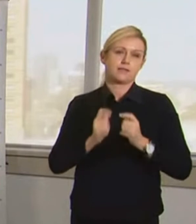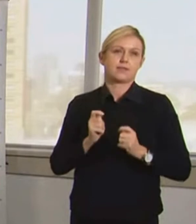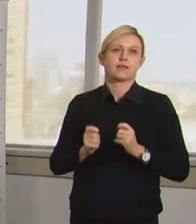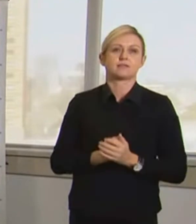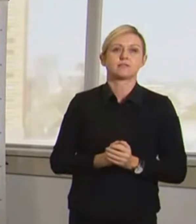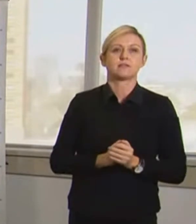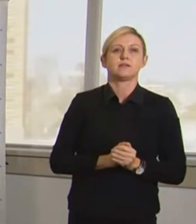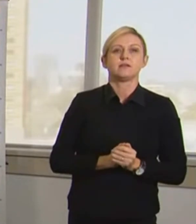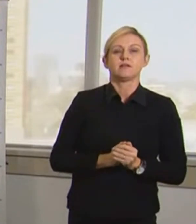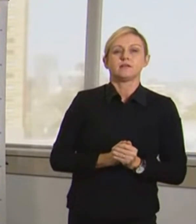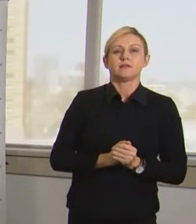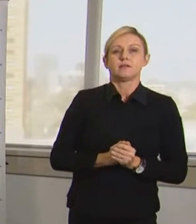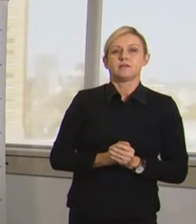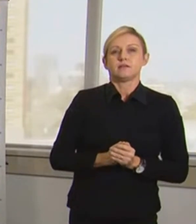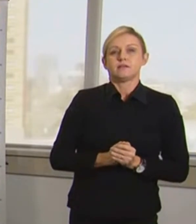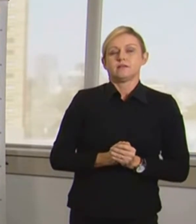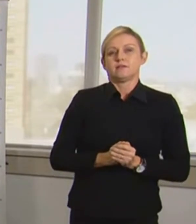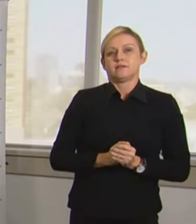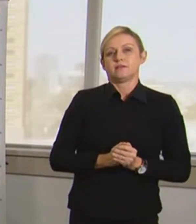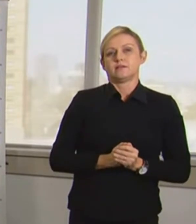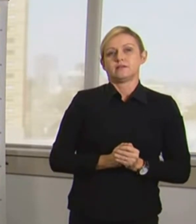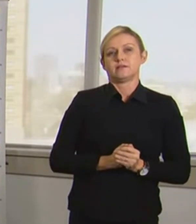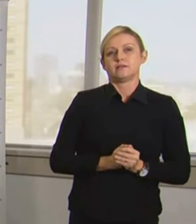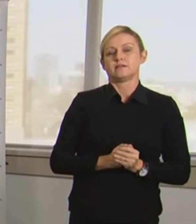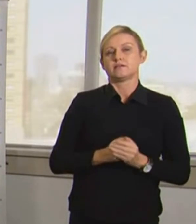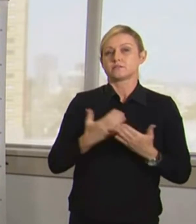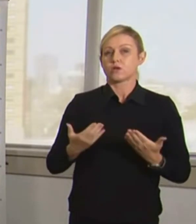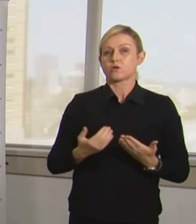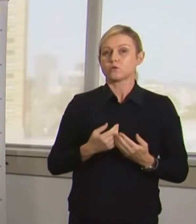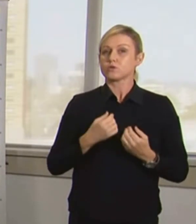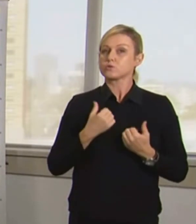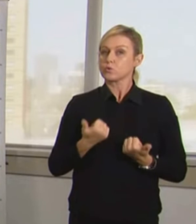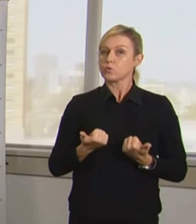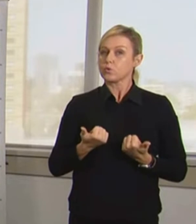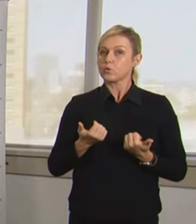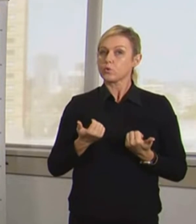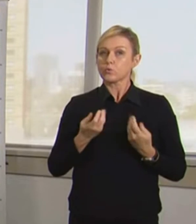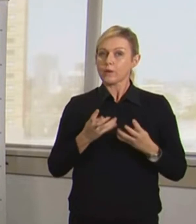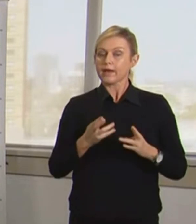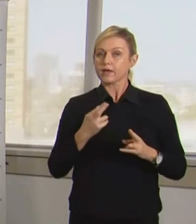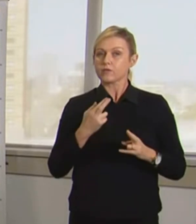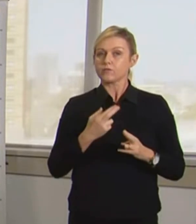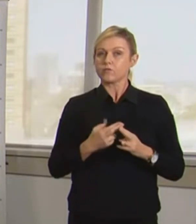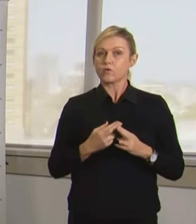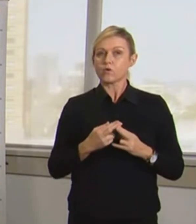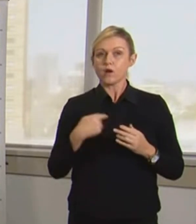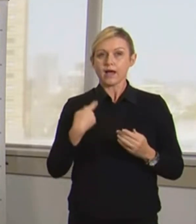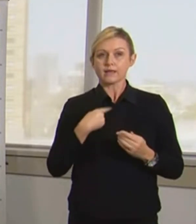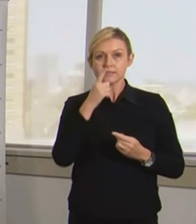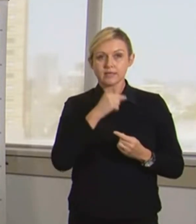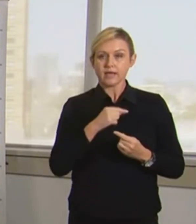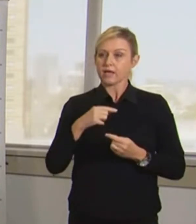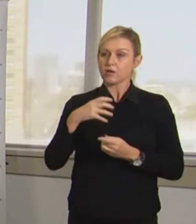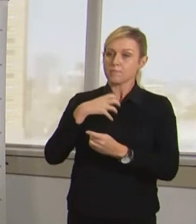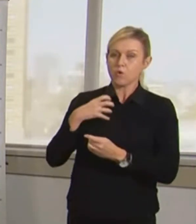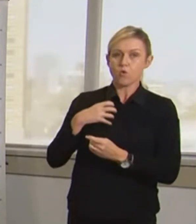And so I suppose it's a good convergence, an opportune convergence that we now have more